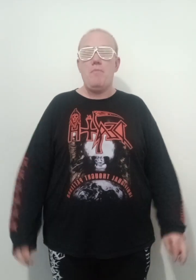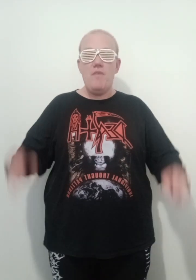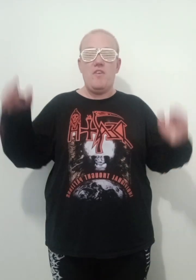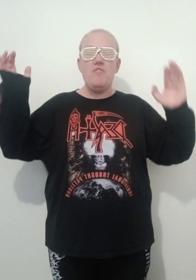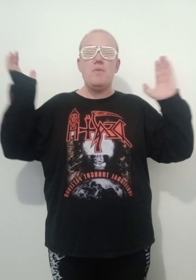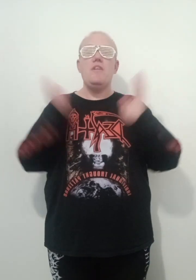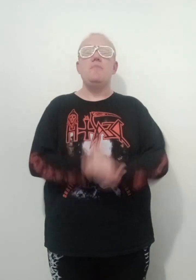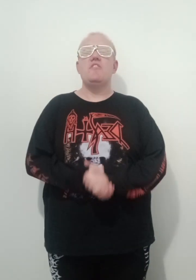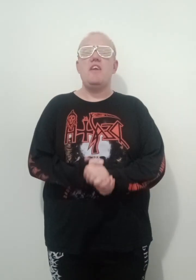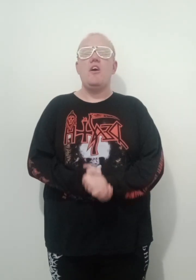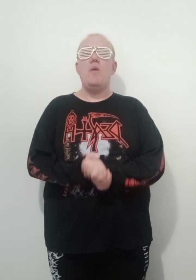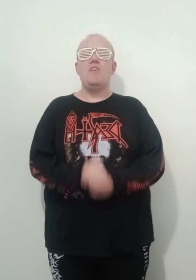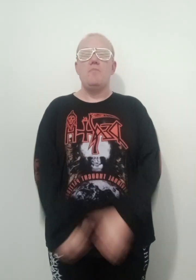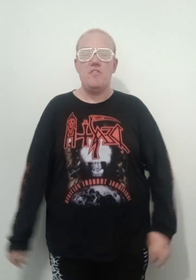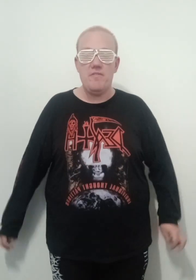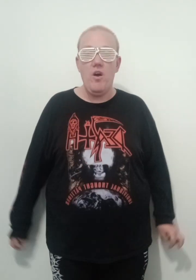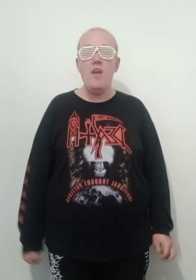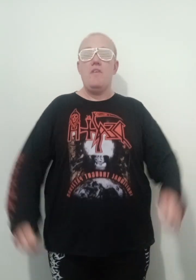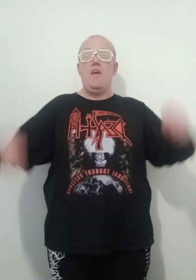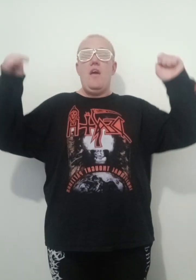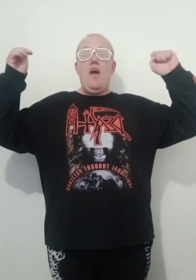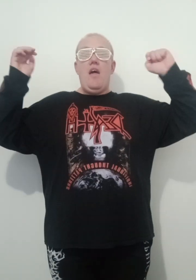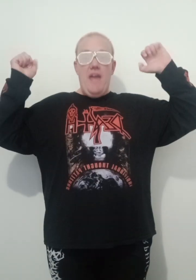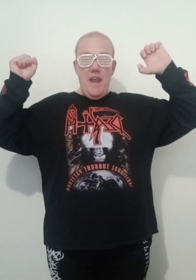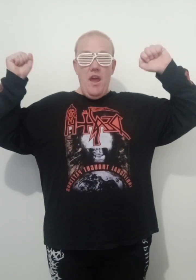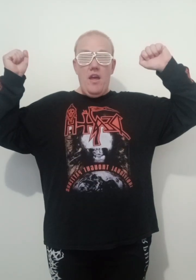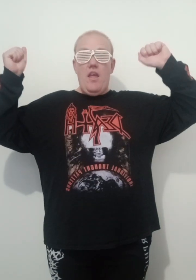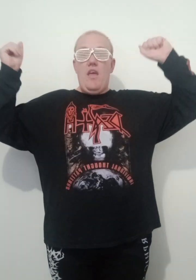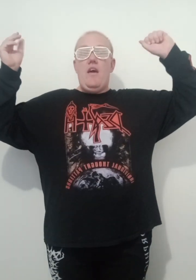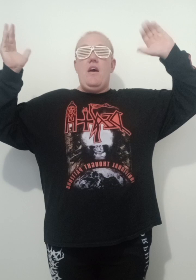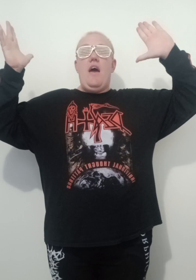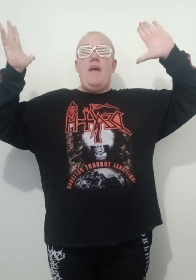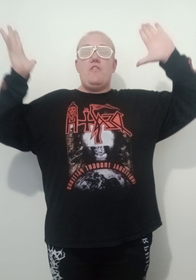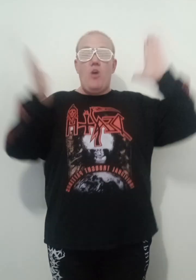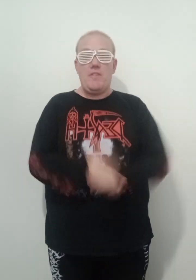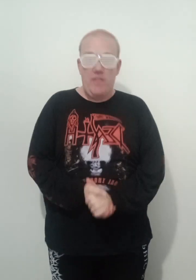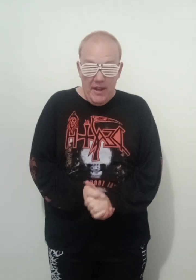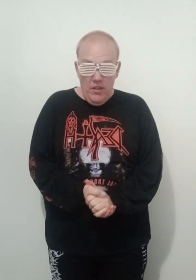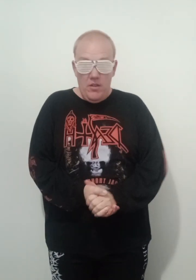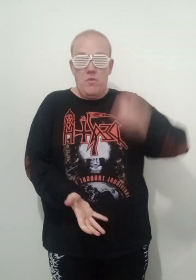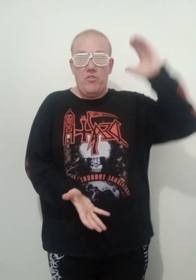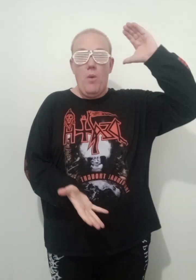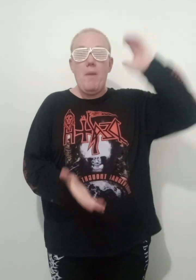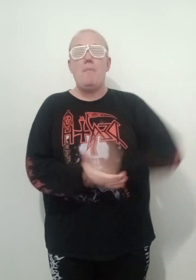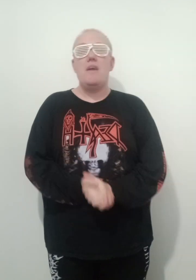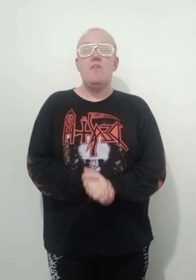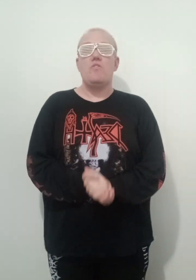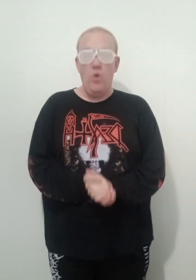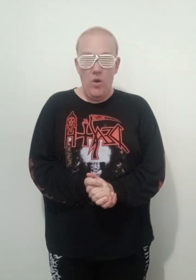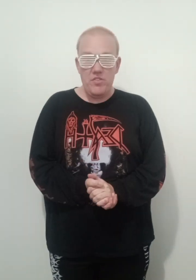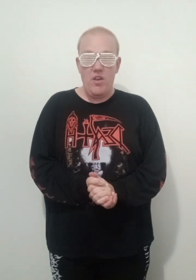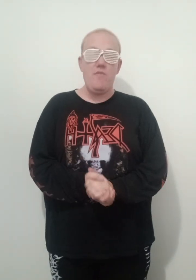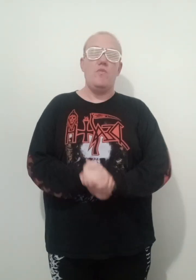both teams, but Glebe just getting home 10 points to 5. Then, at the top of the ladder, we saw Balmain versus Norths over at North